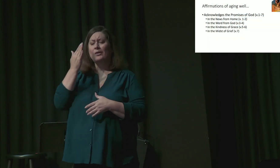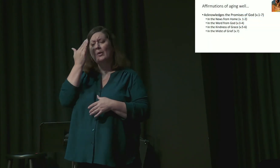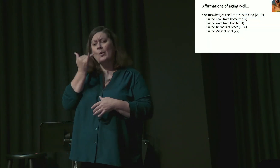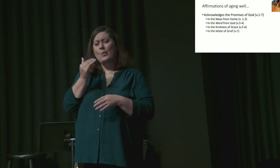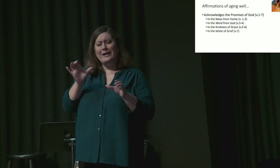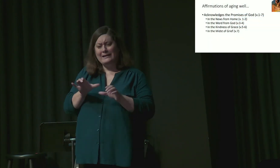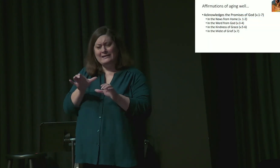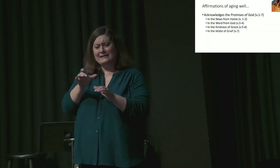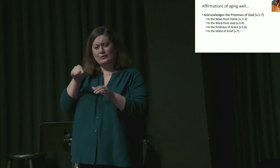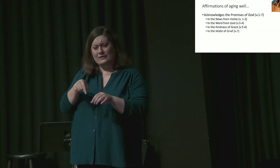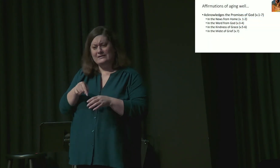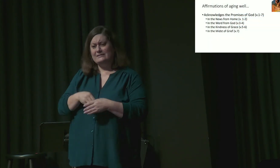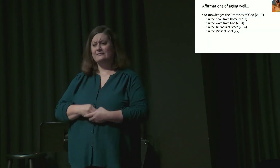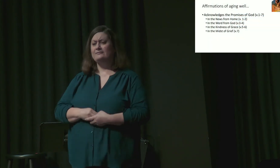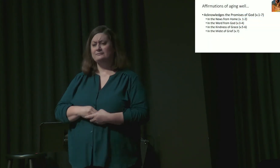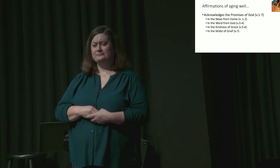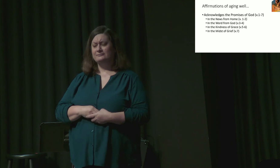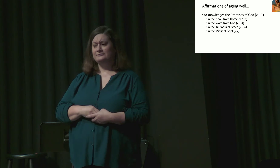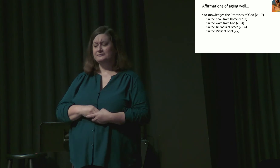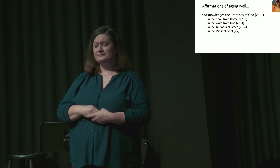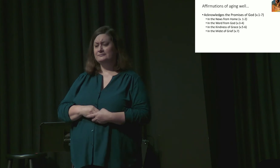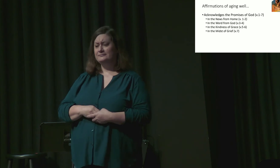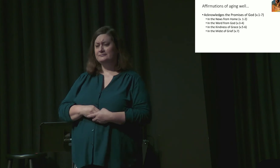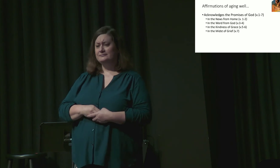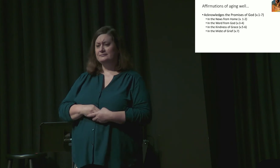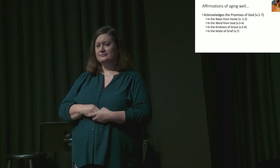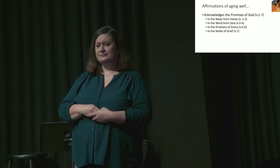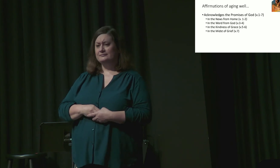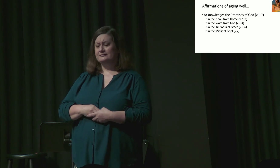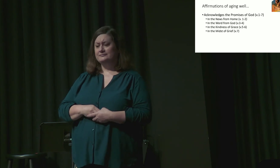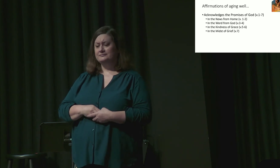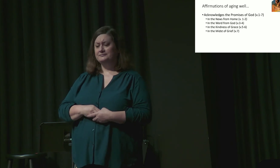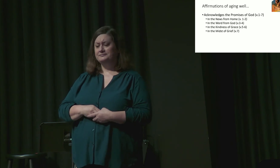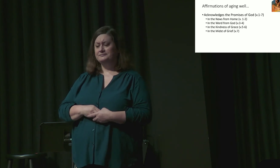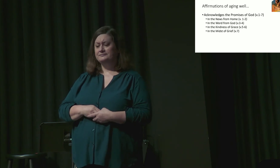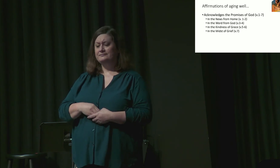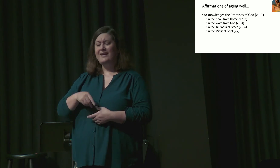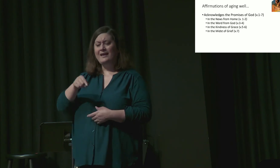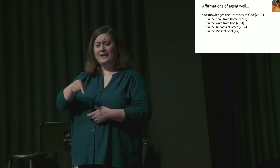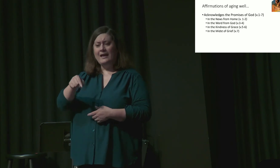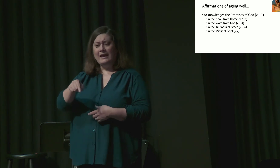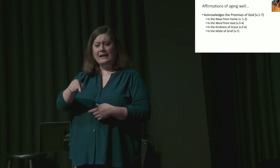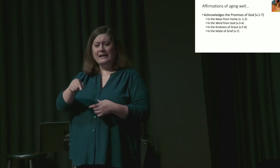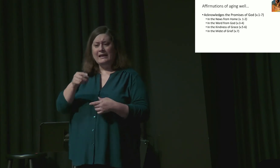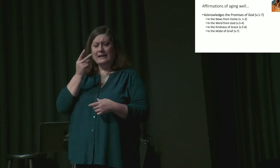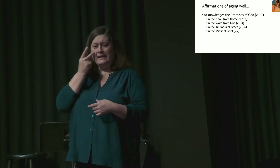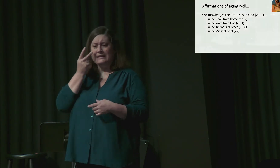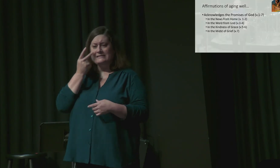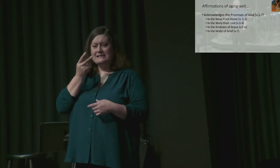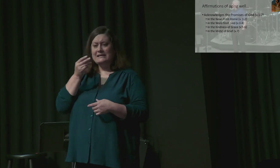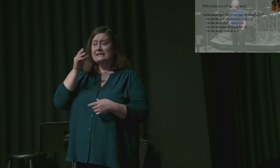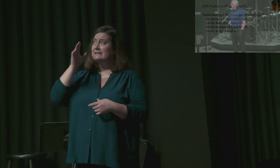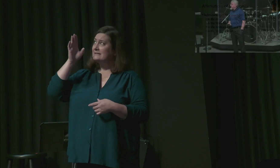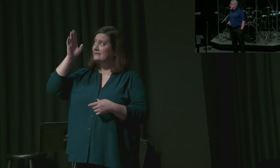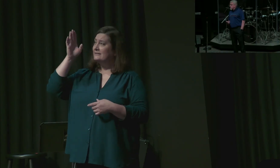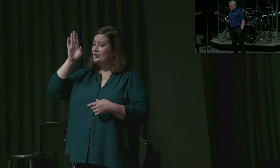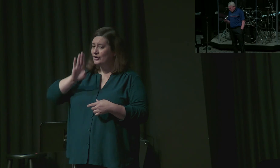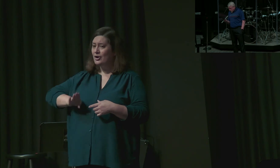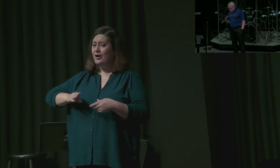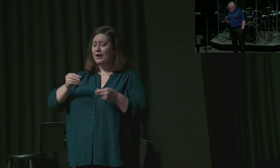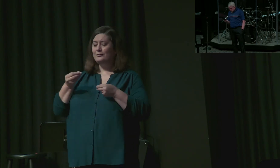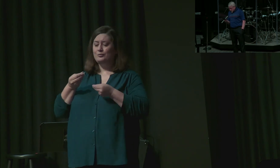this? Because he sees the sons of Joseph as the unexpected provision of God in the midst of